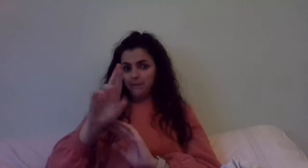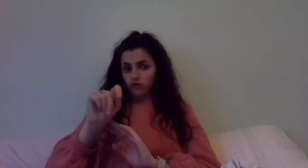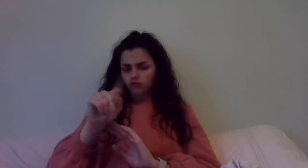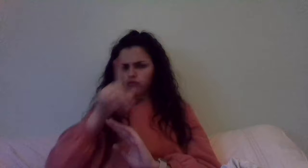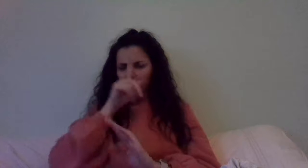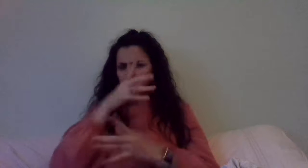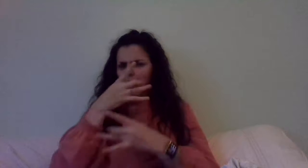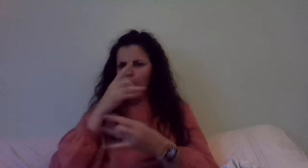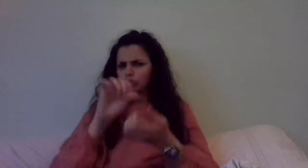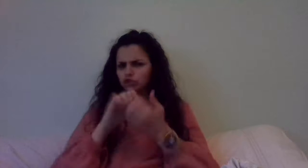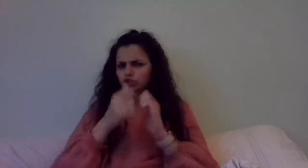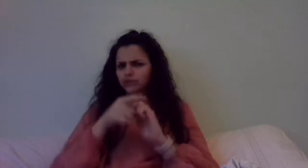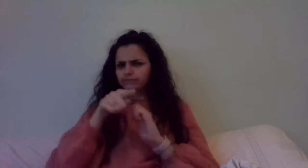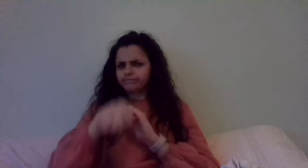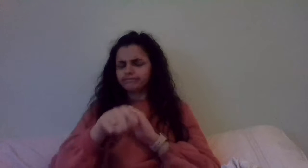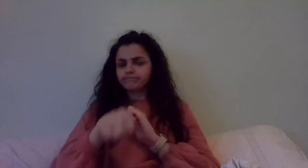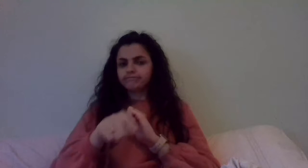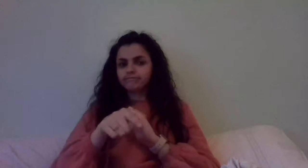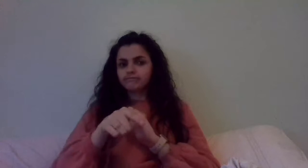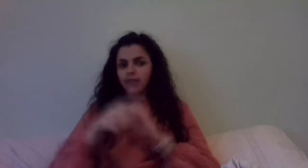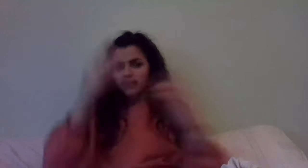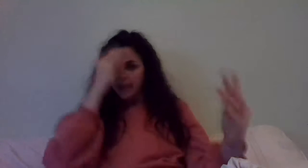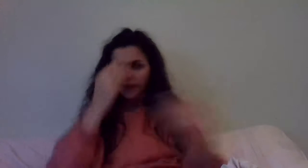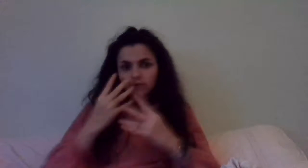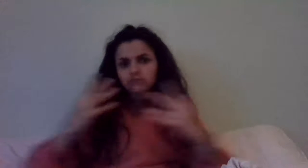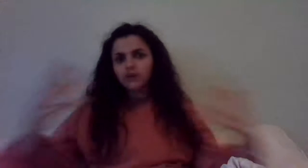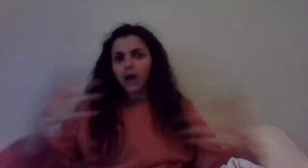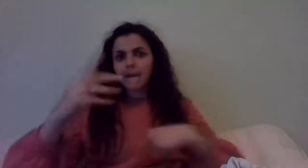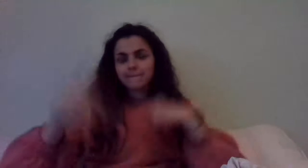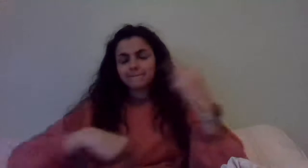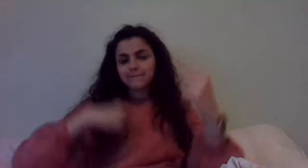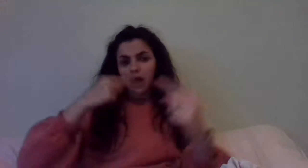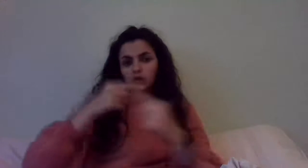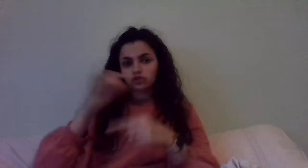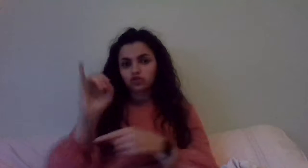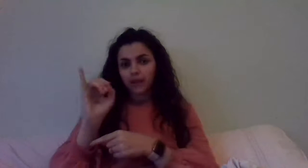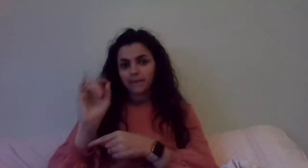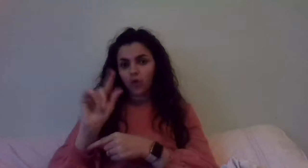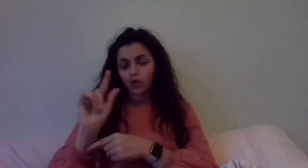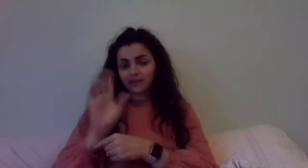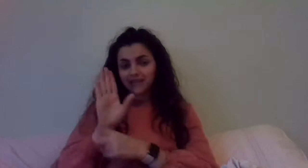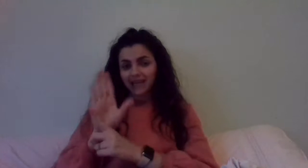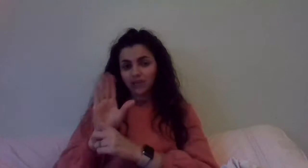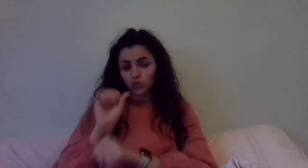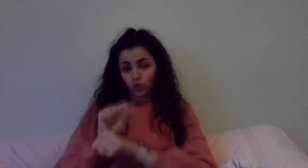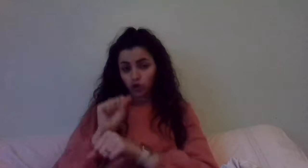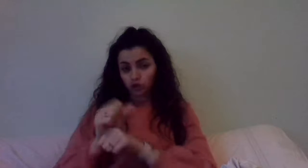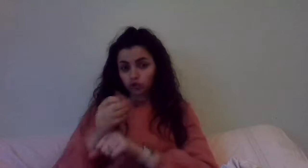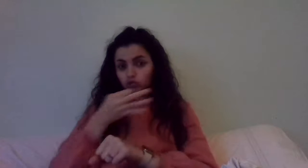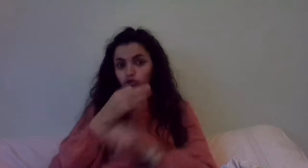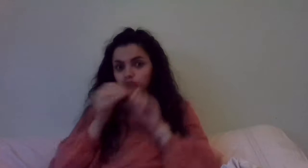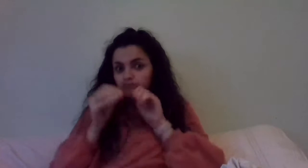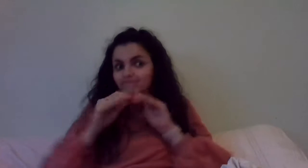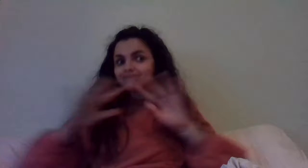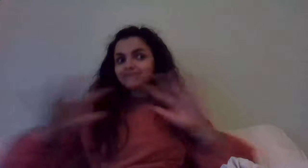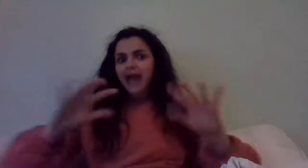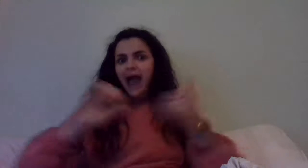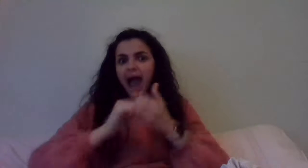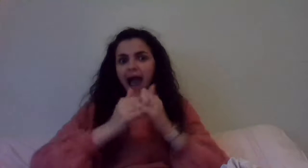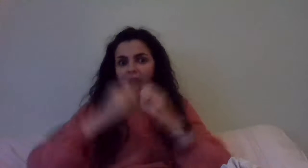And one of the ways that gallery owners publicize the works and upcoming shows is they put them